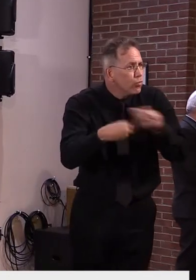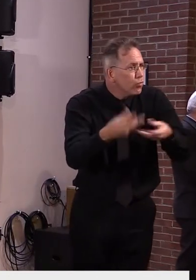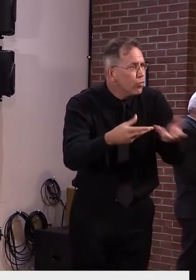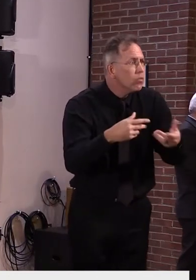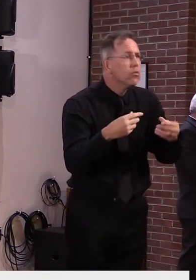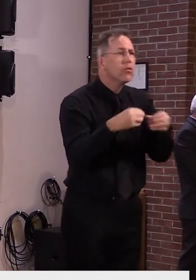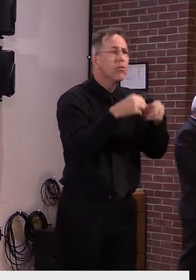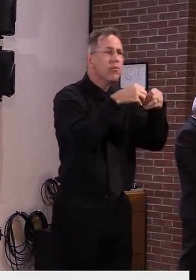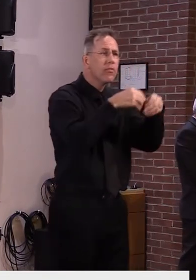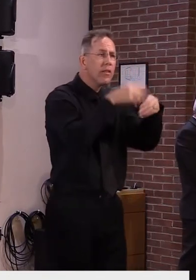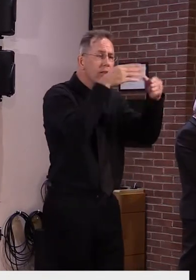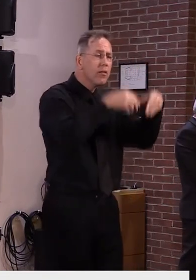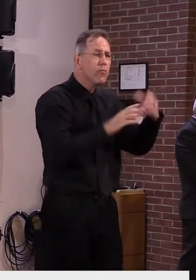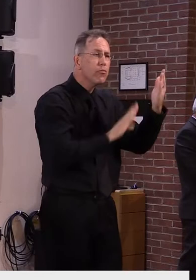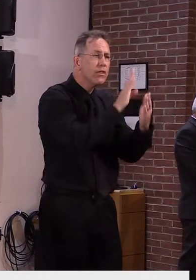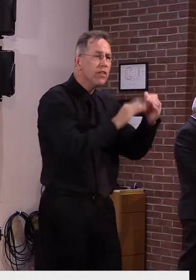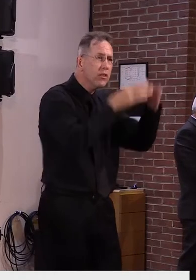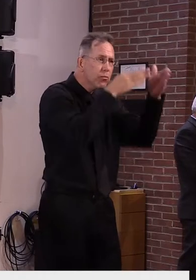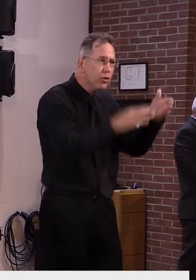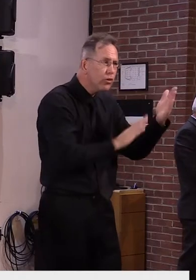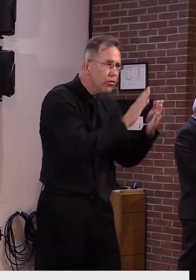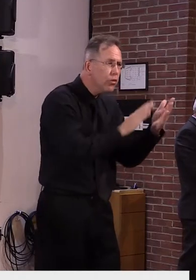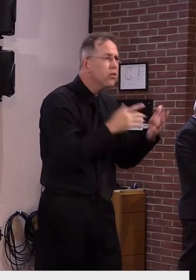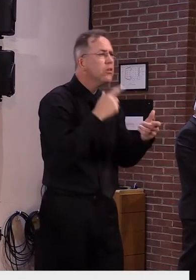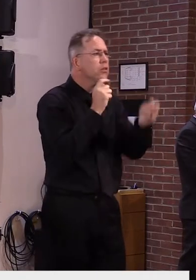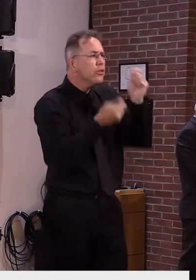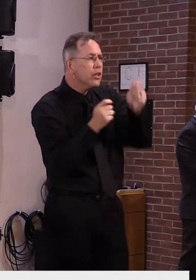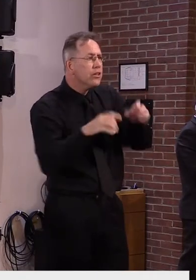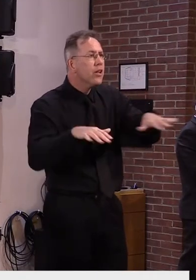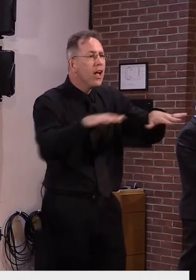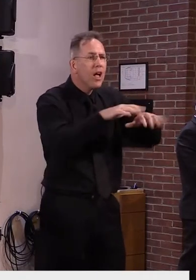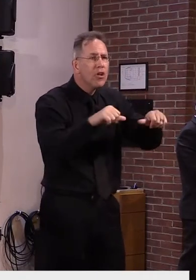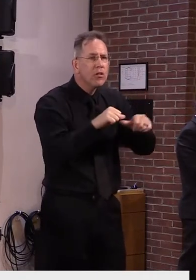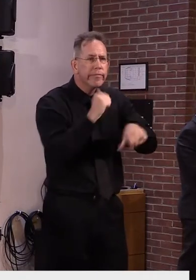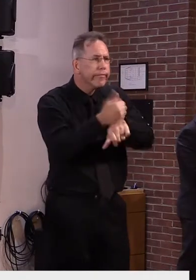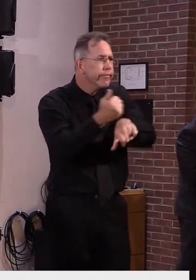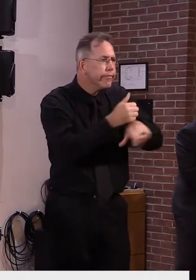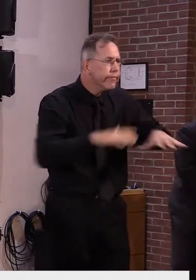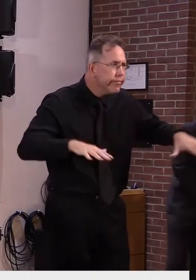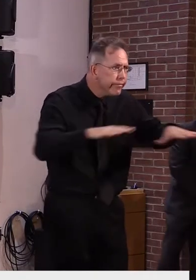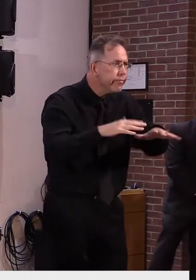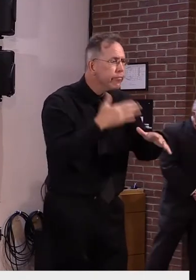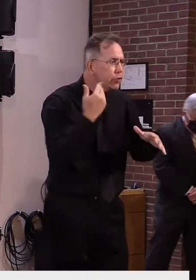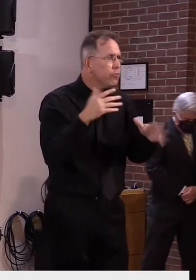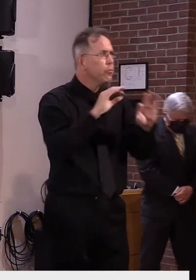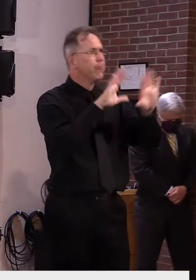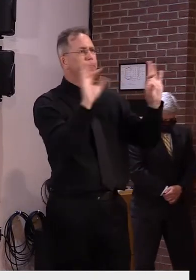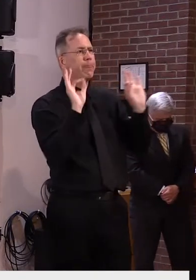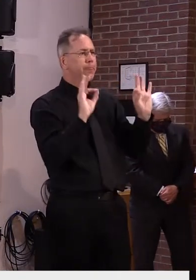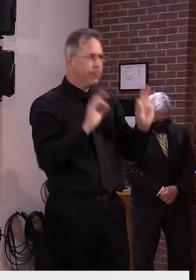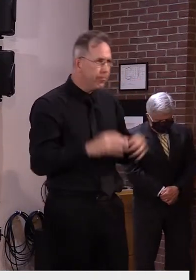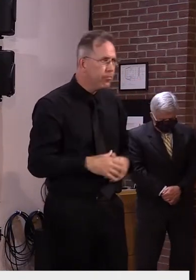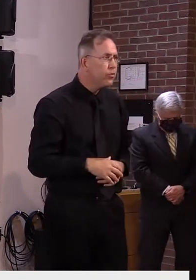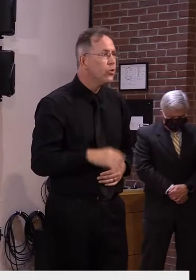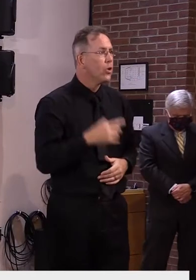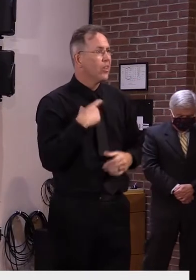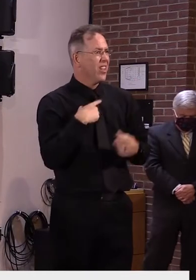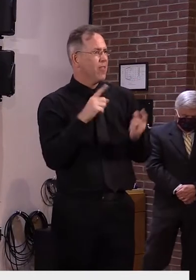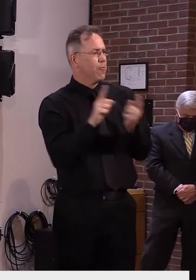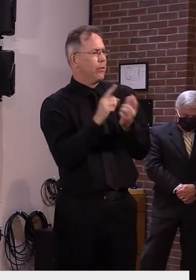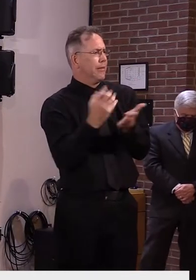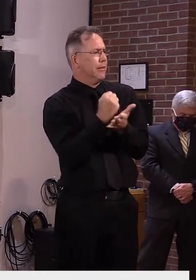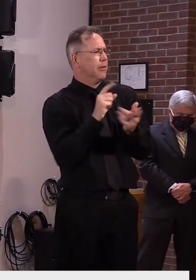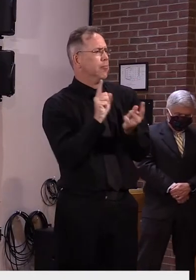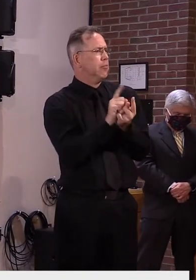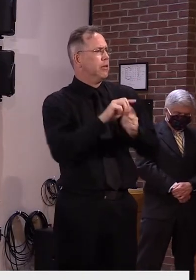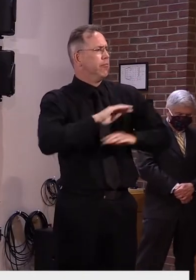celebrating the arts, and of course, academics. Meeting the educational needs of our students is now the priority. We cannot